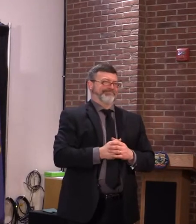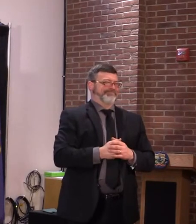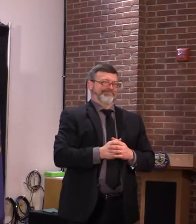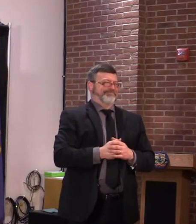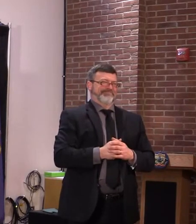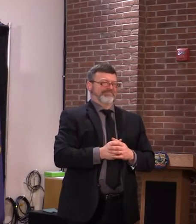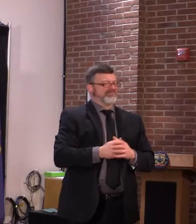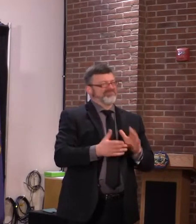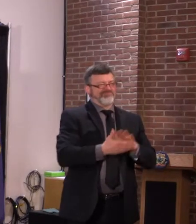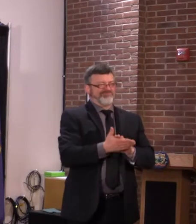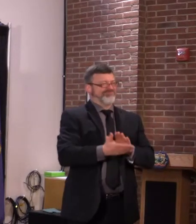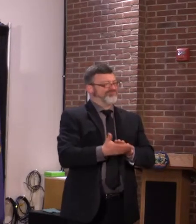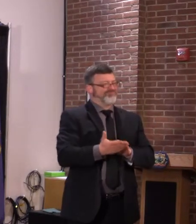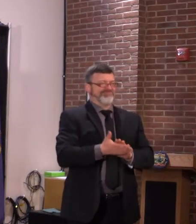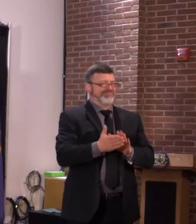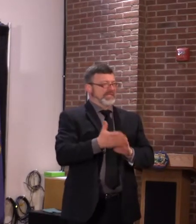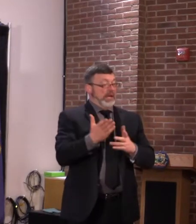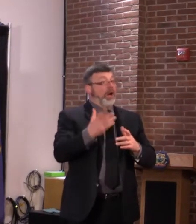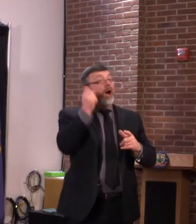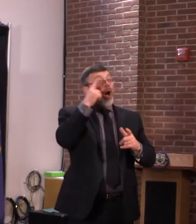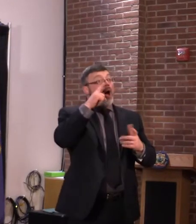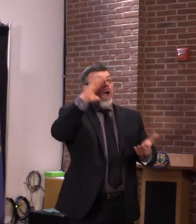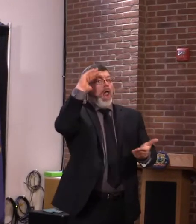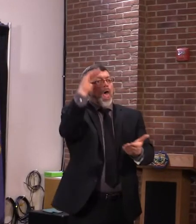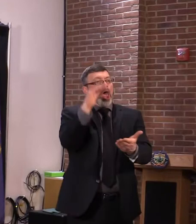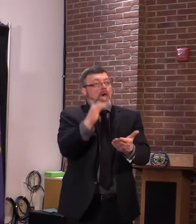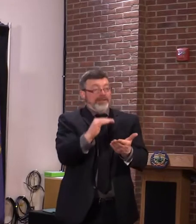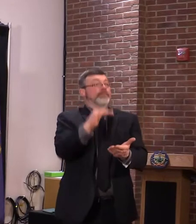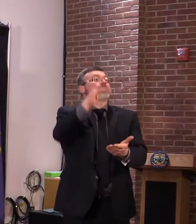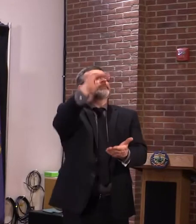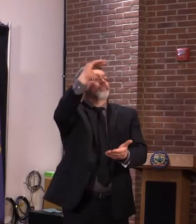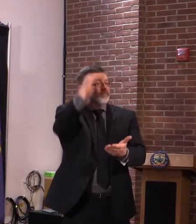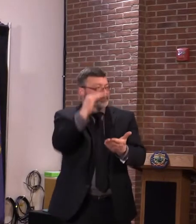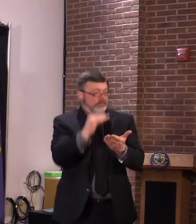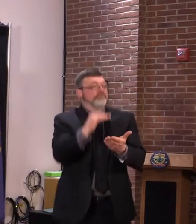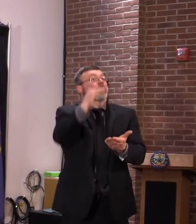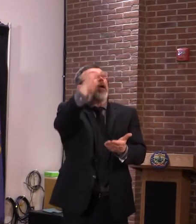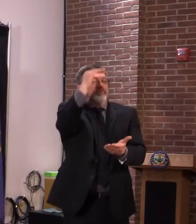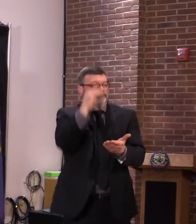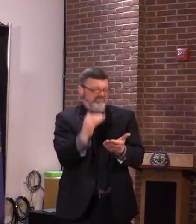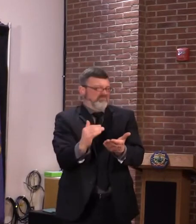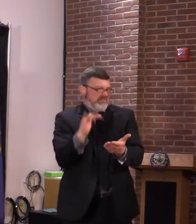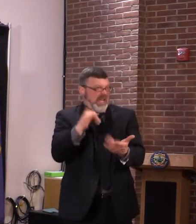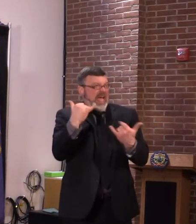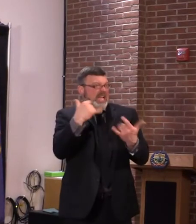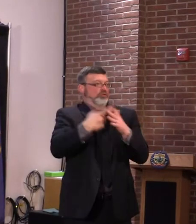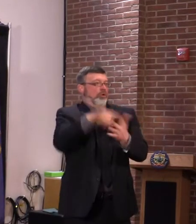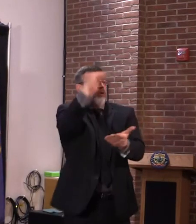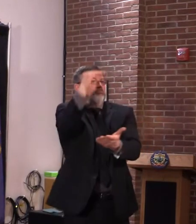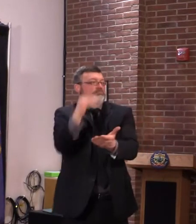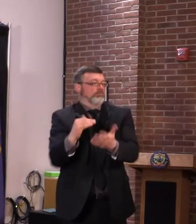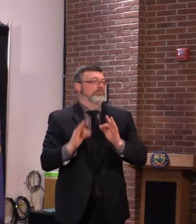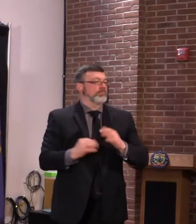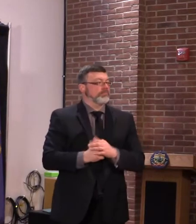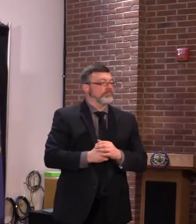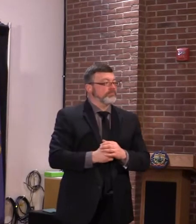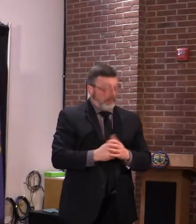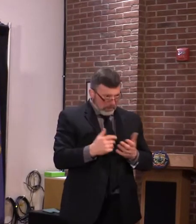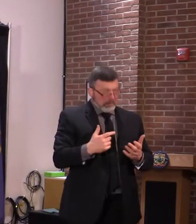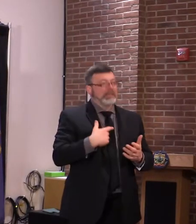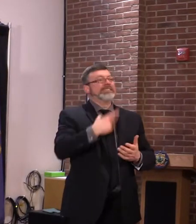far from zero. It is not going away just yet. We've seen how quickly the virus can and does